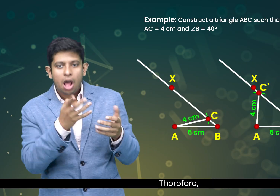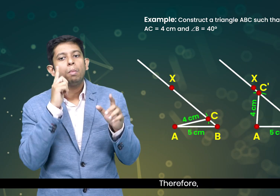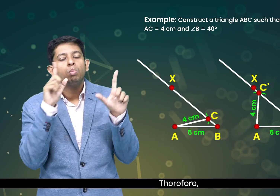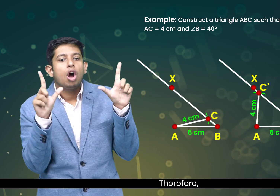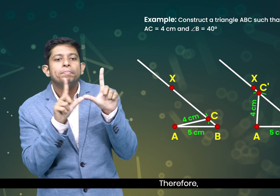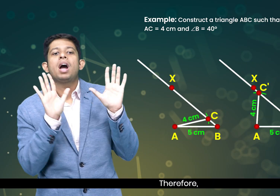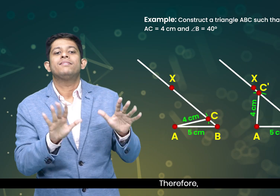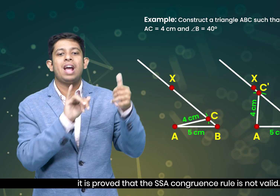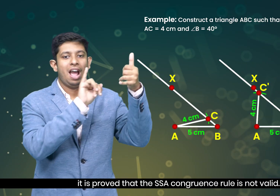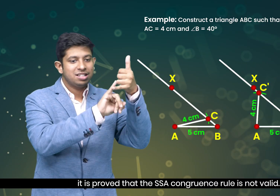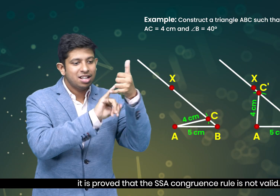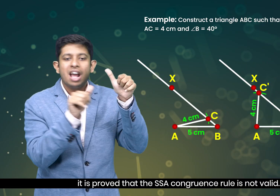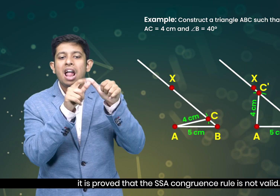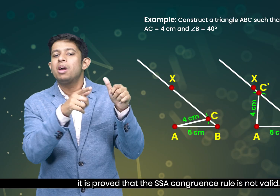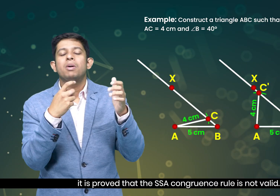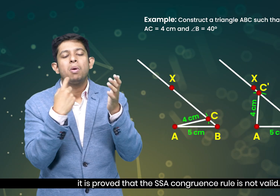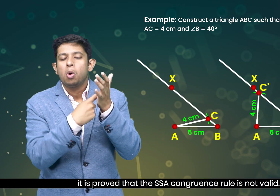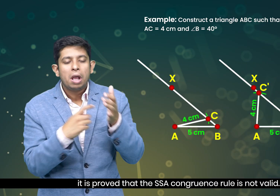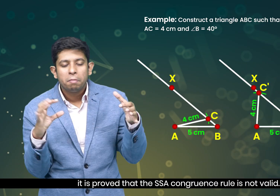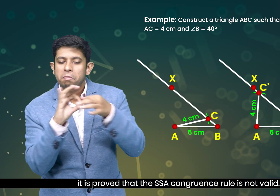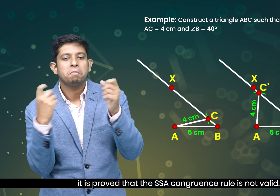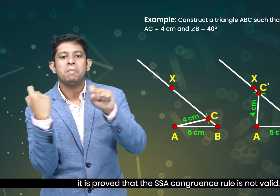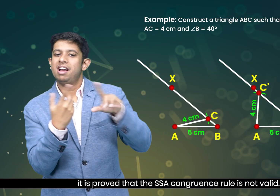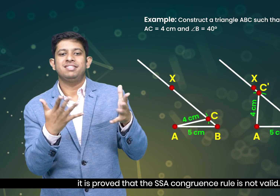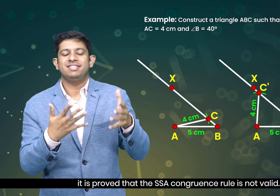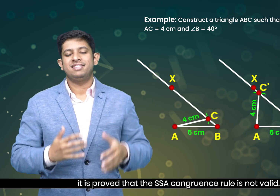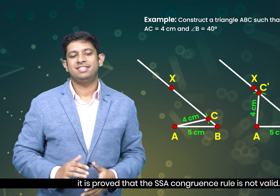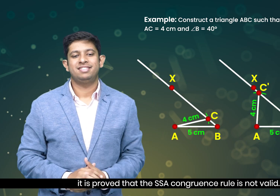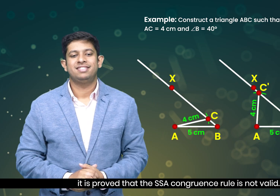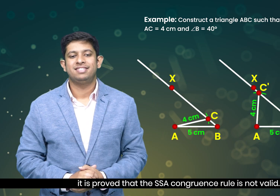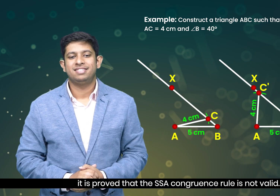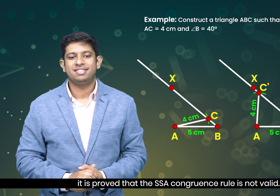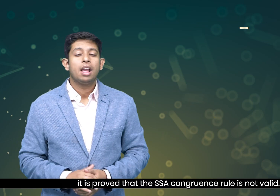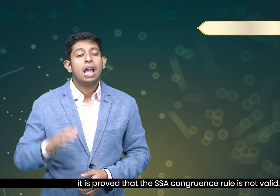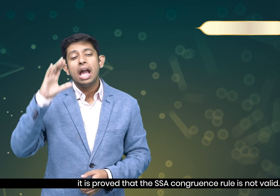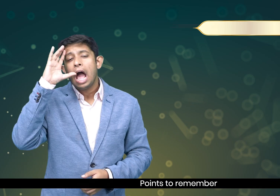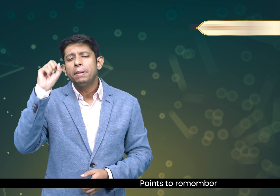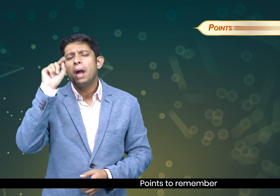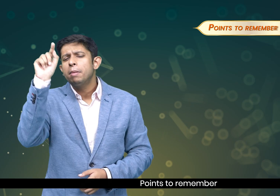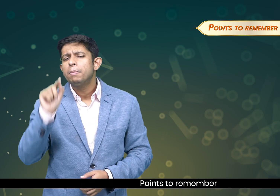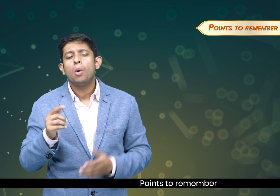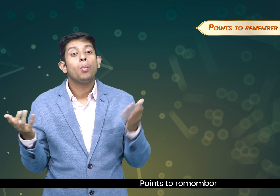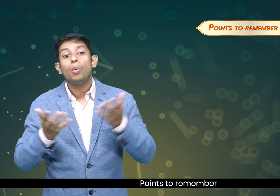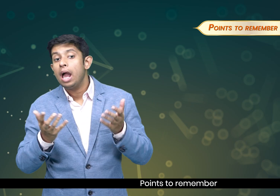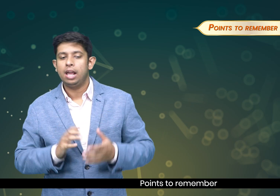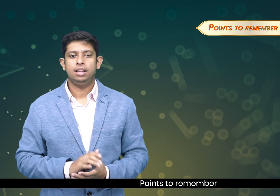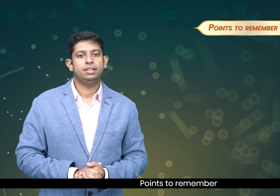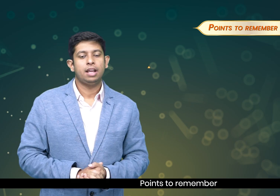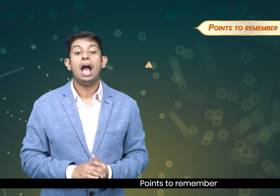Therefore, it is proved that the side-side angle congruence rule is not valid. Points to remember.